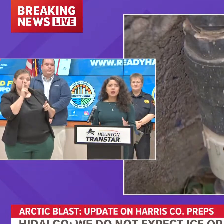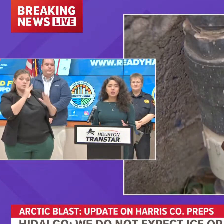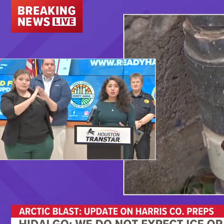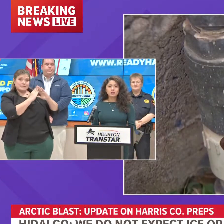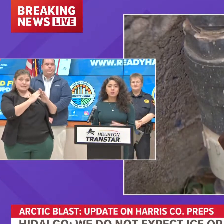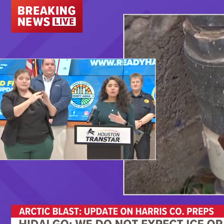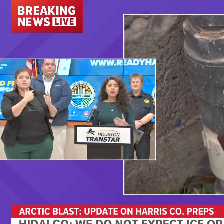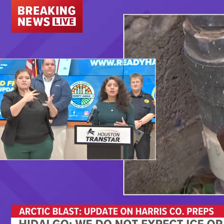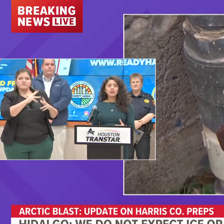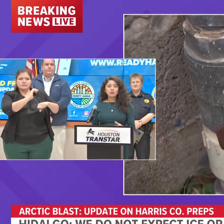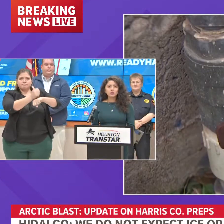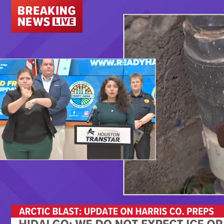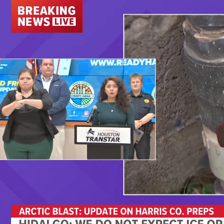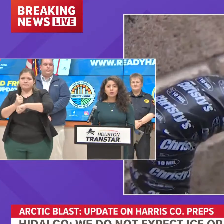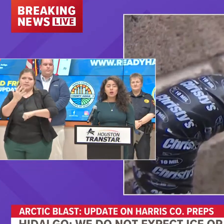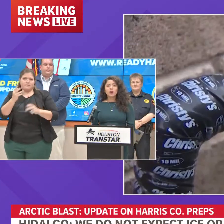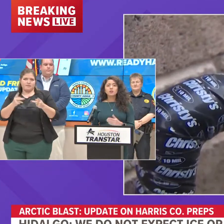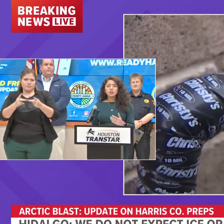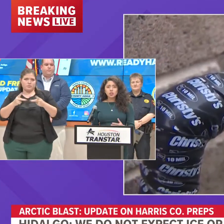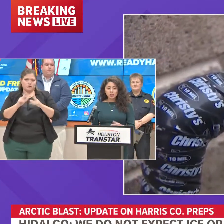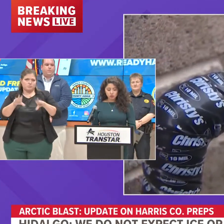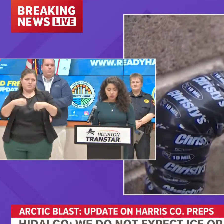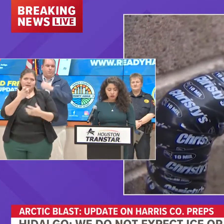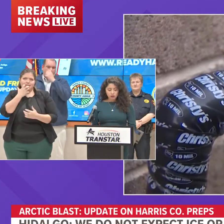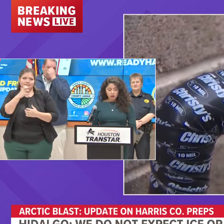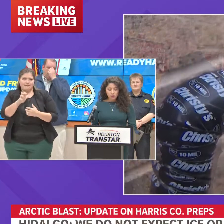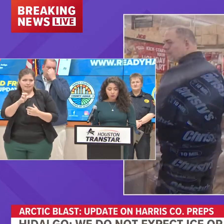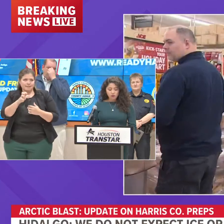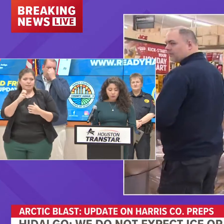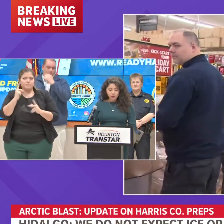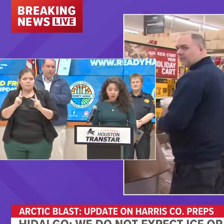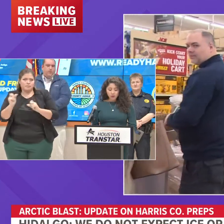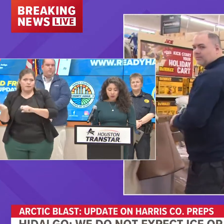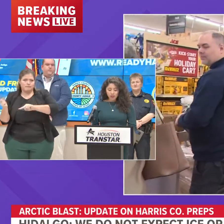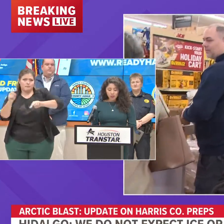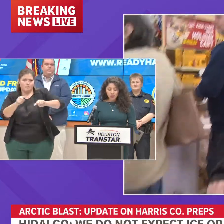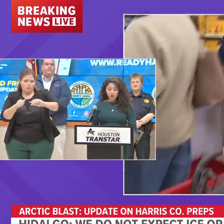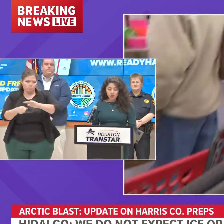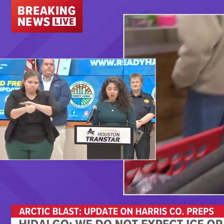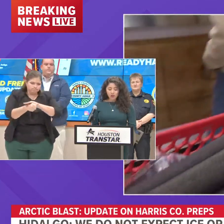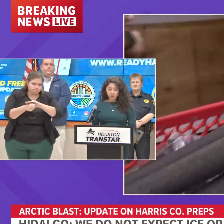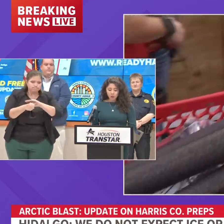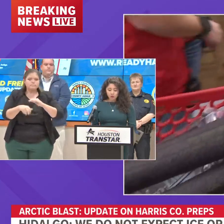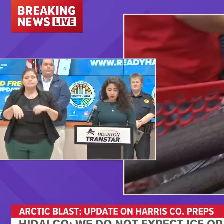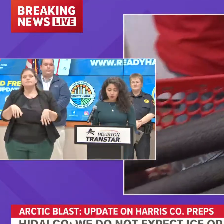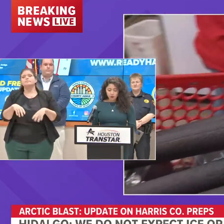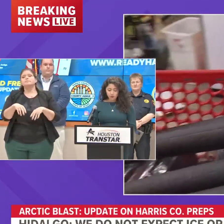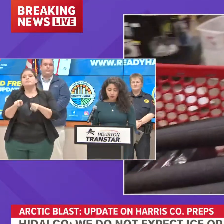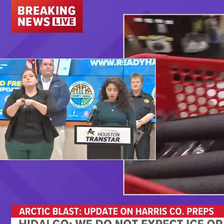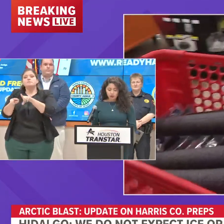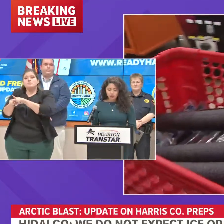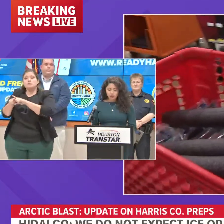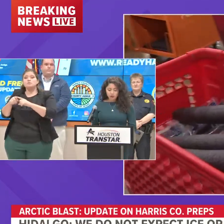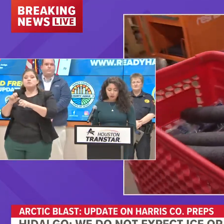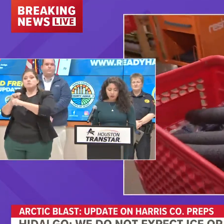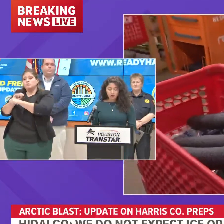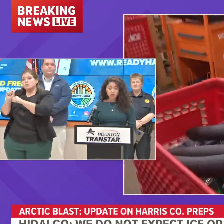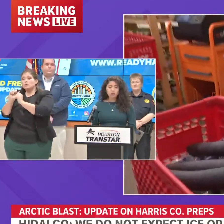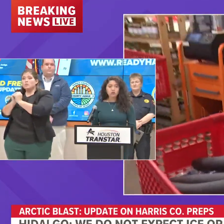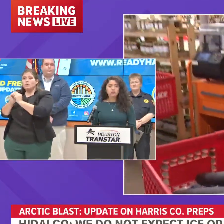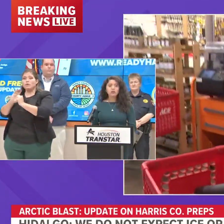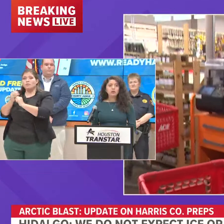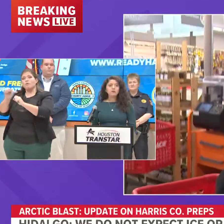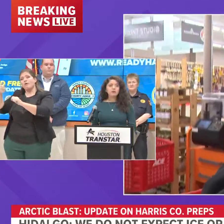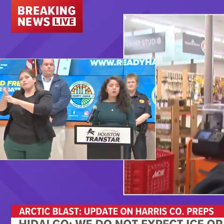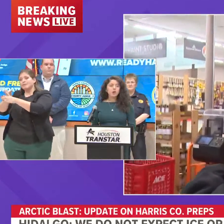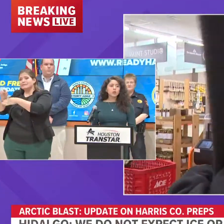5 locations to provide heat to folks, to shelter. We've been in communication with our industry partners. If there's a